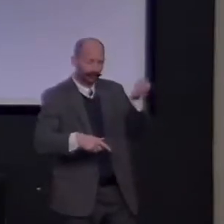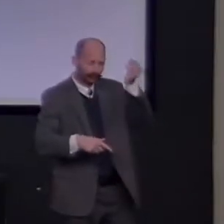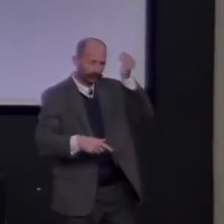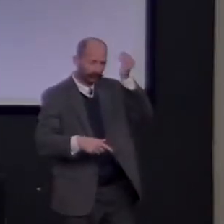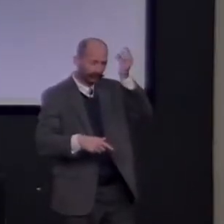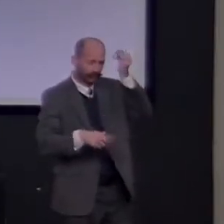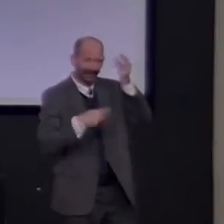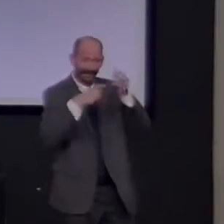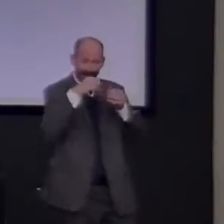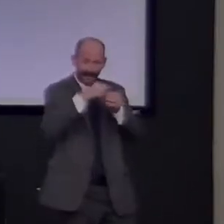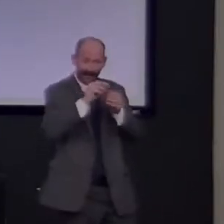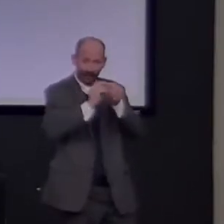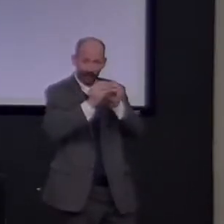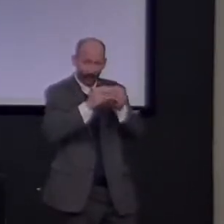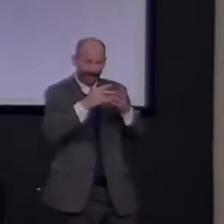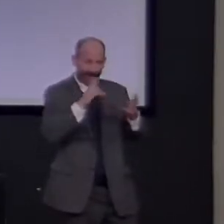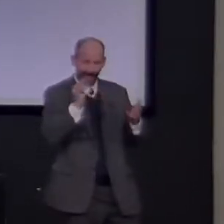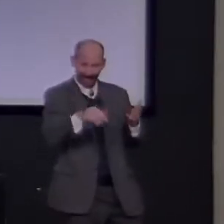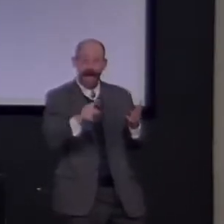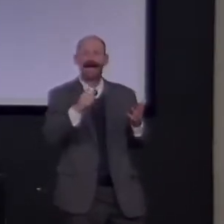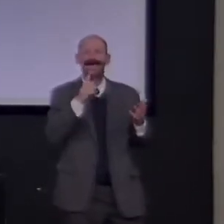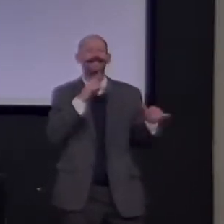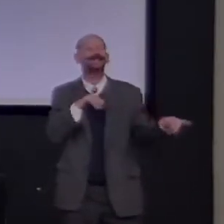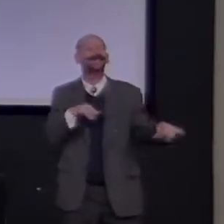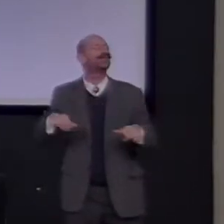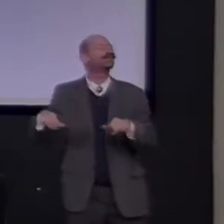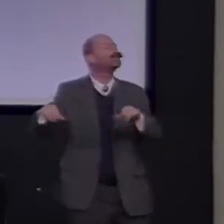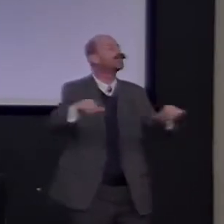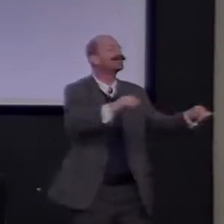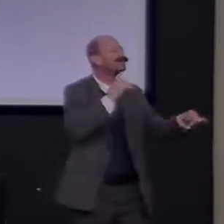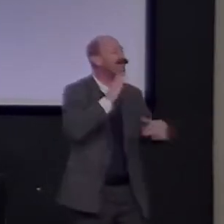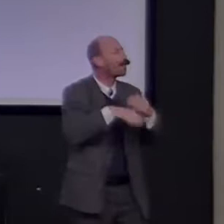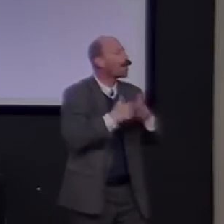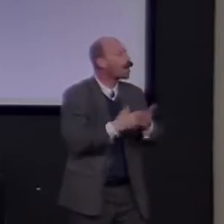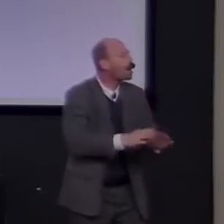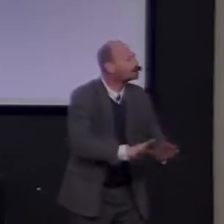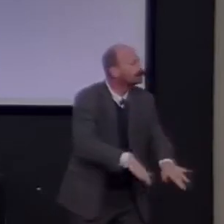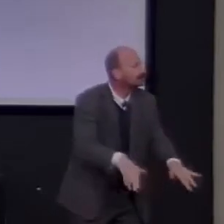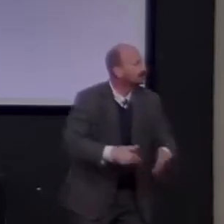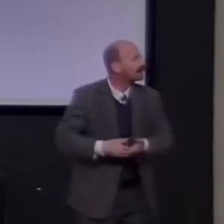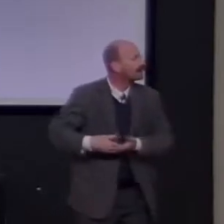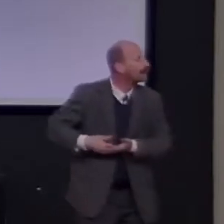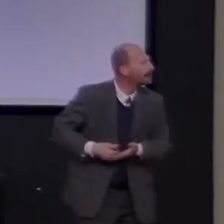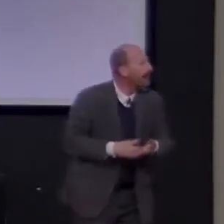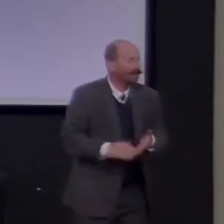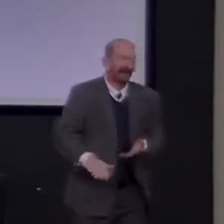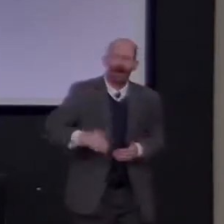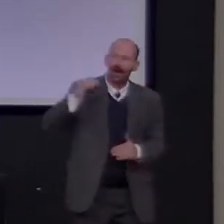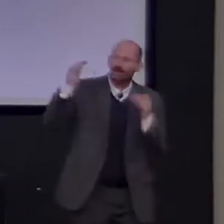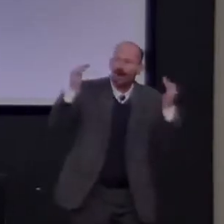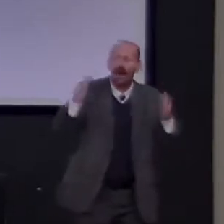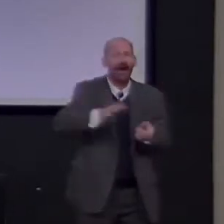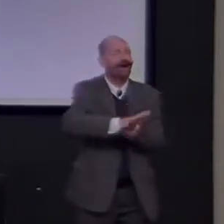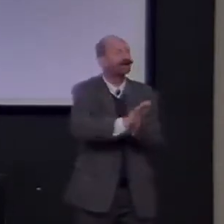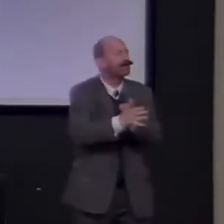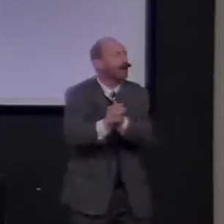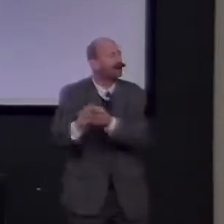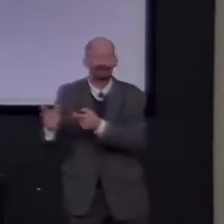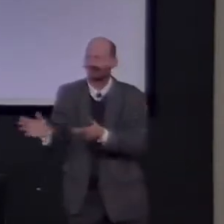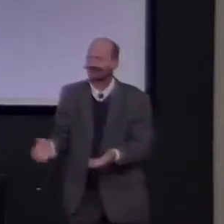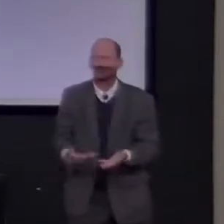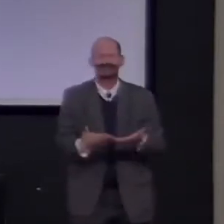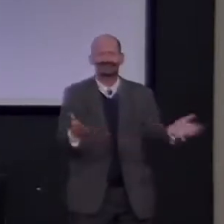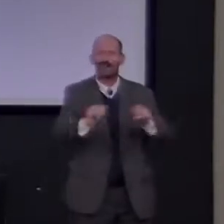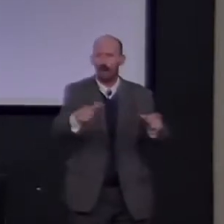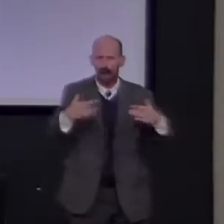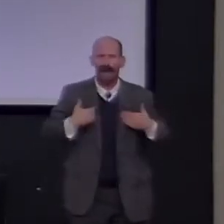numerical quantity, is universally present in infants and adults of all cultures. I've just shown you the evidence for that, and